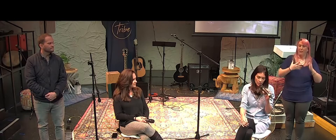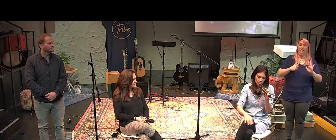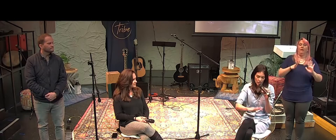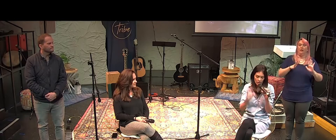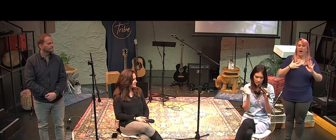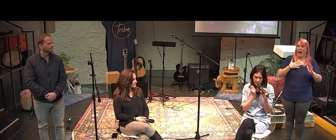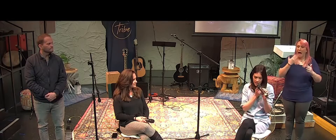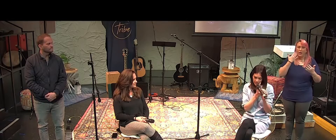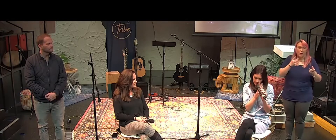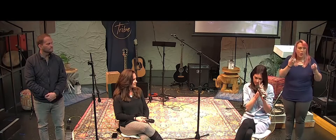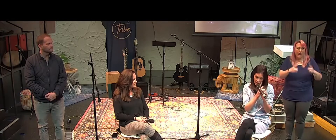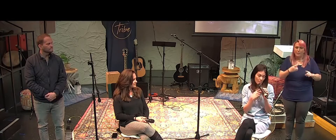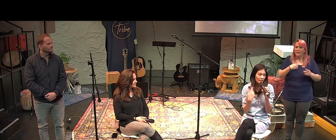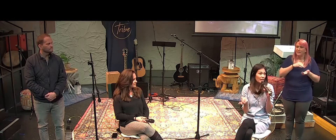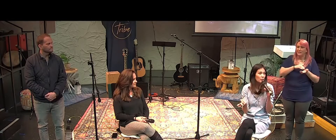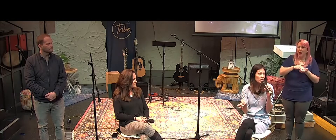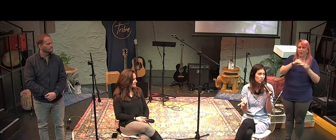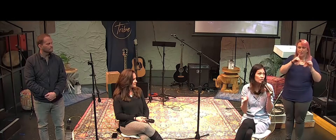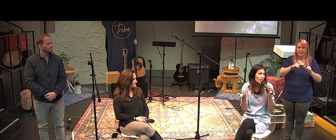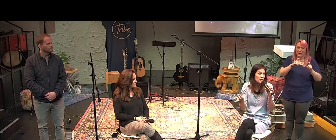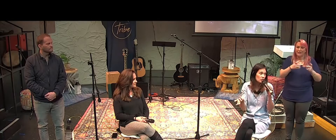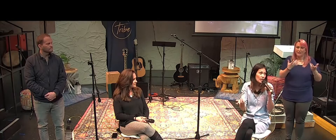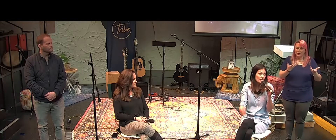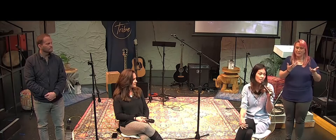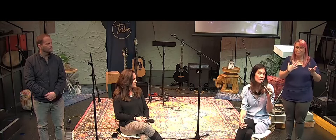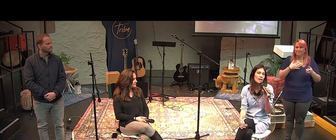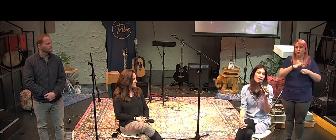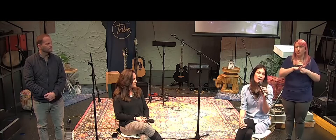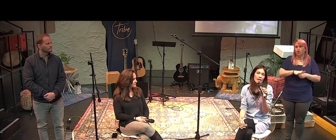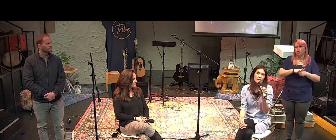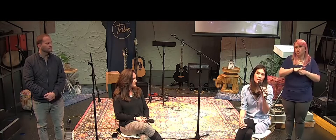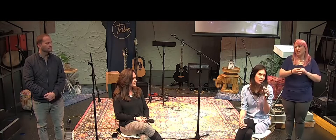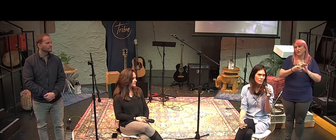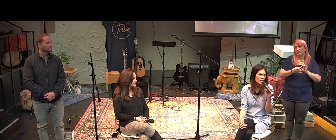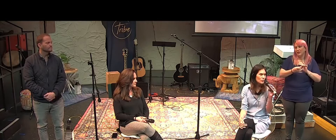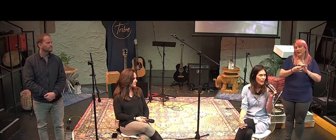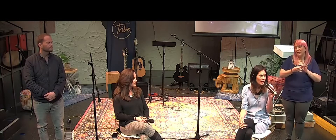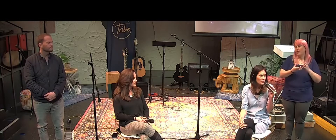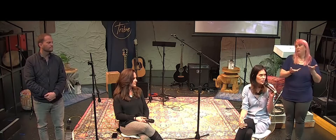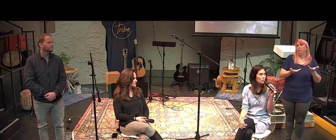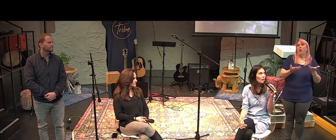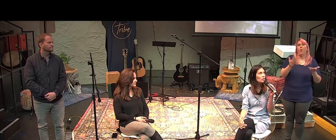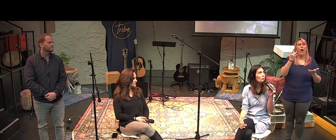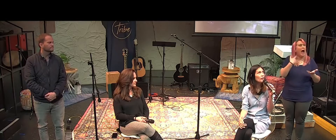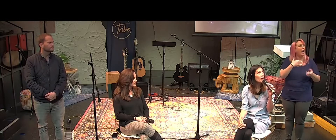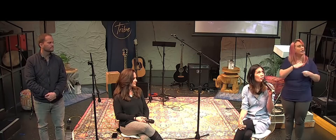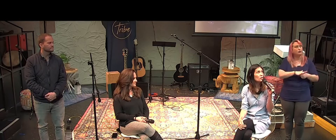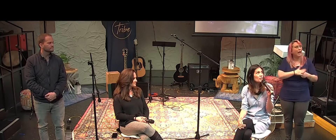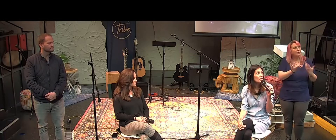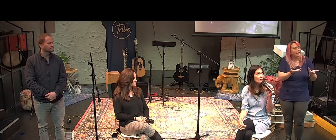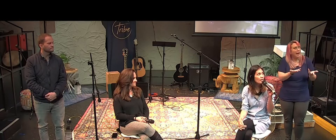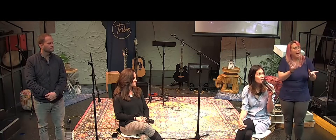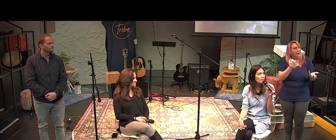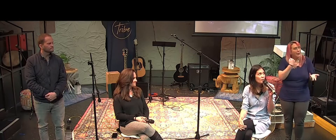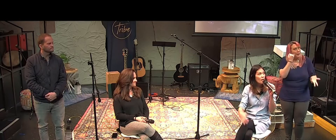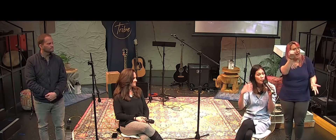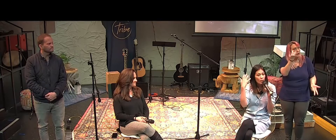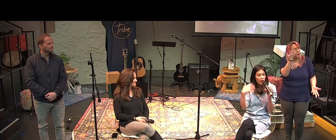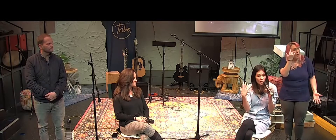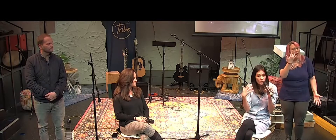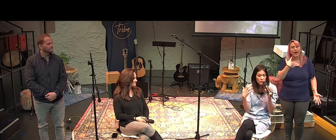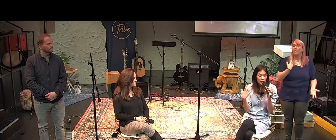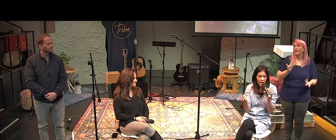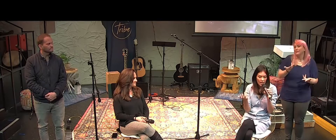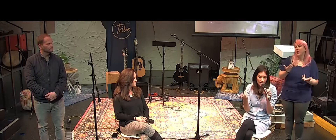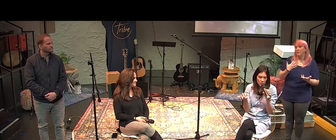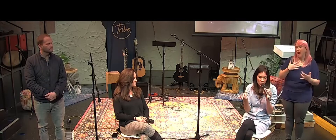And the doctors ran all these tests, and it came out that it was stress. And I couldn't imagine why I was so stressed, but I was stressed nonetheless. And my